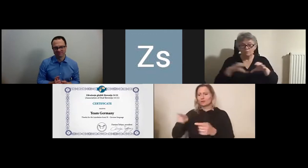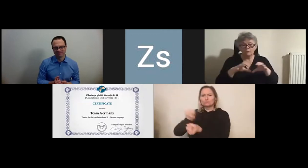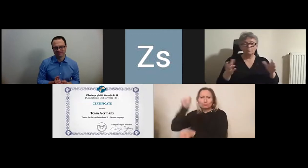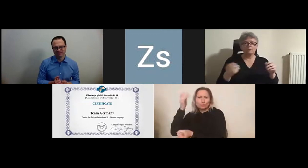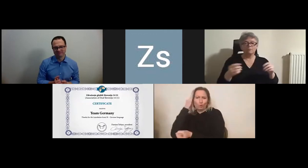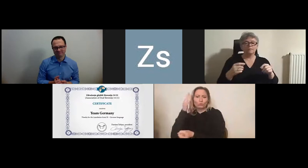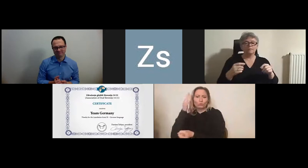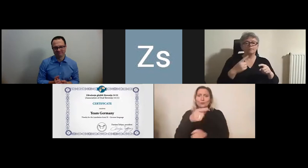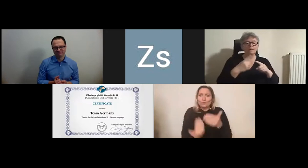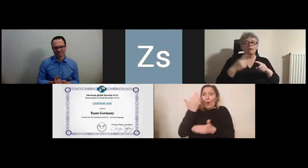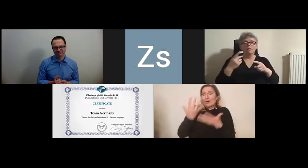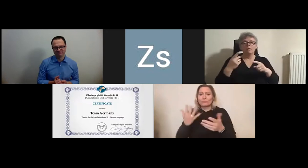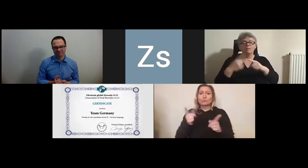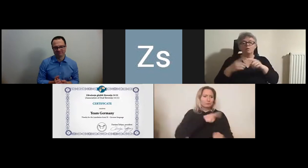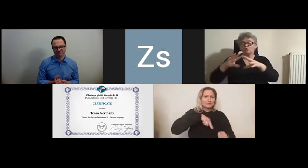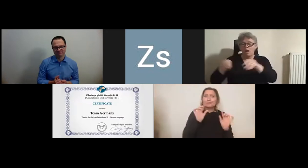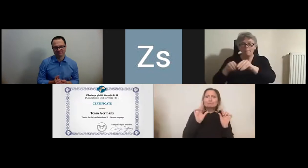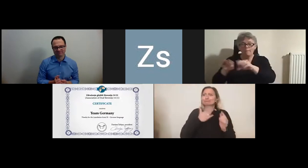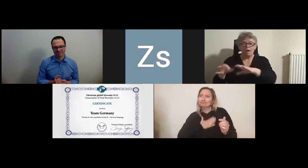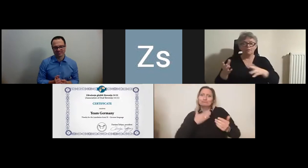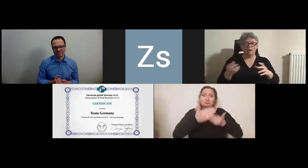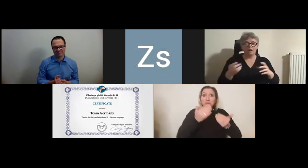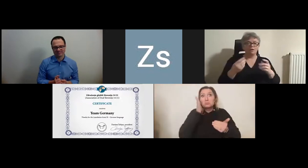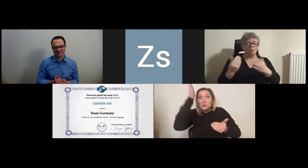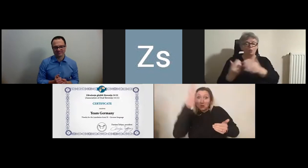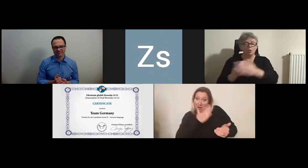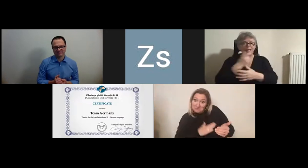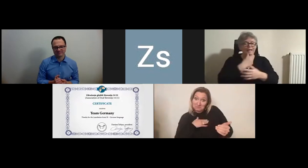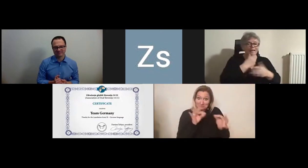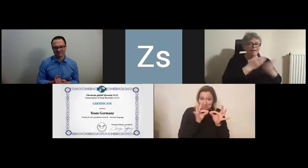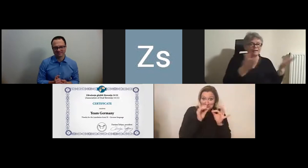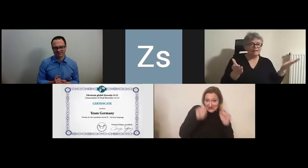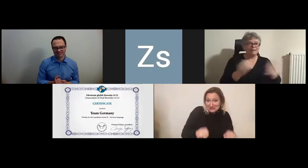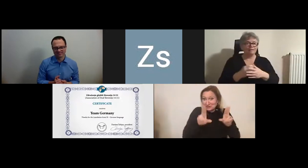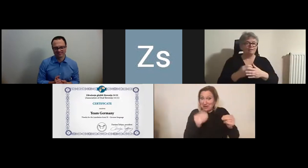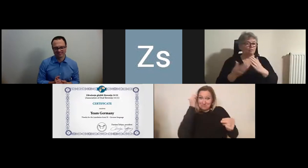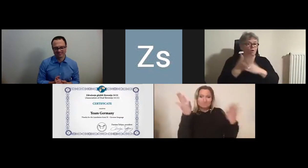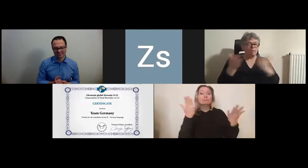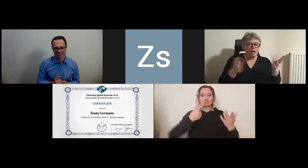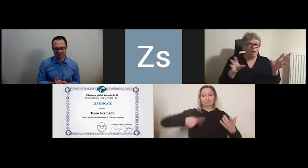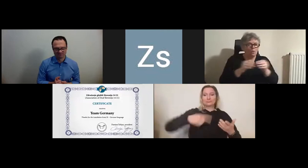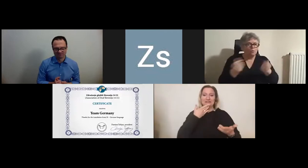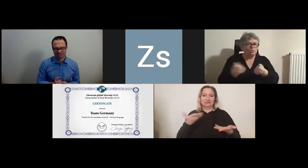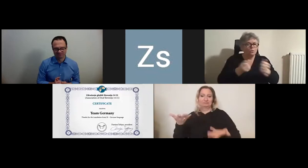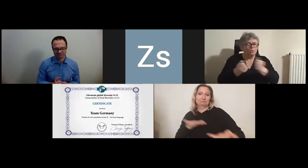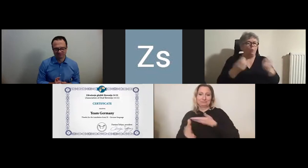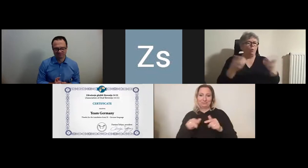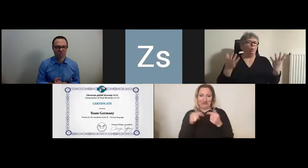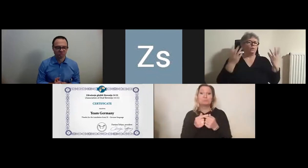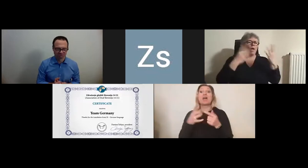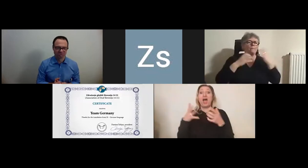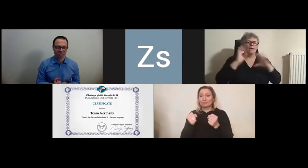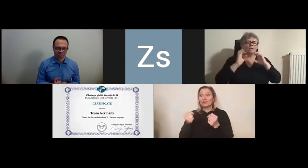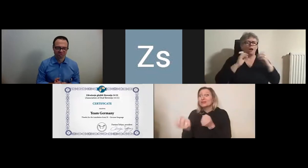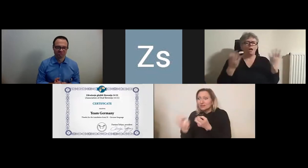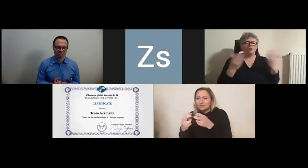interpreting from international sign languages, both certified deaf interpreters. Thank you for giving